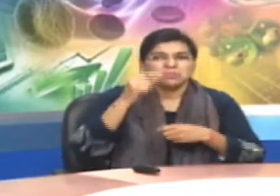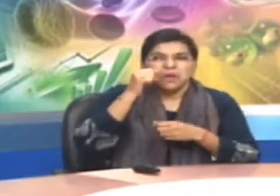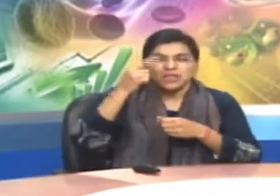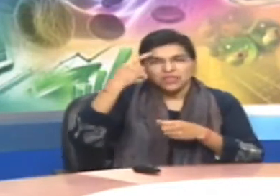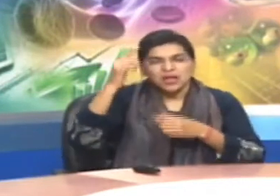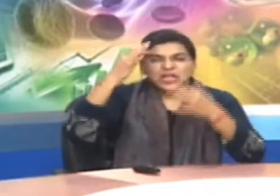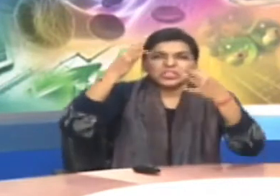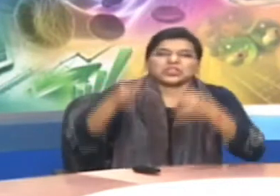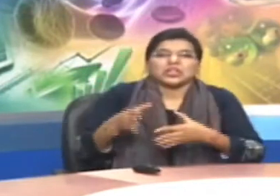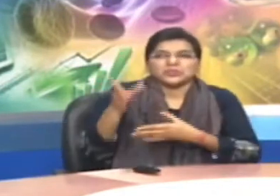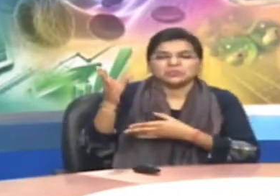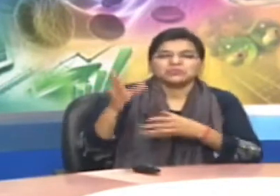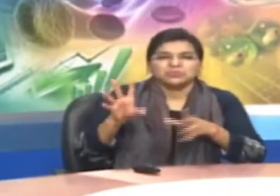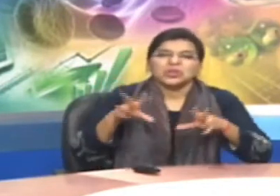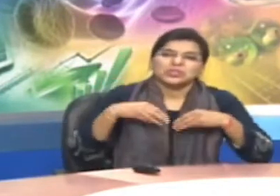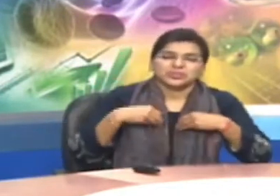And she had to accept it.